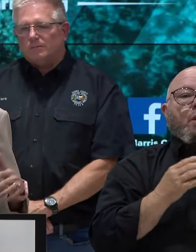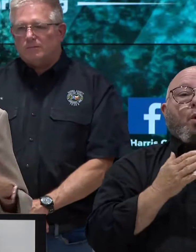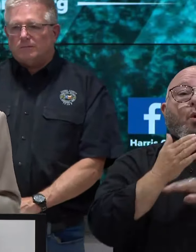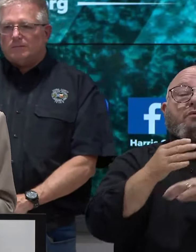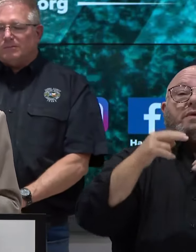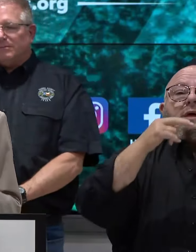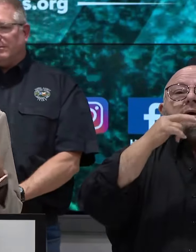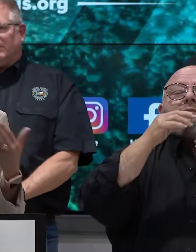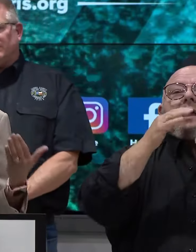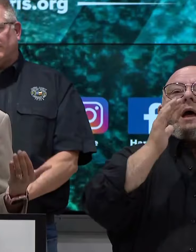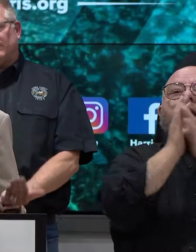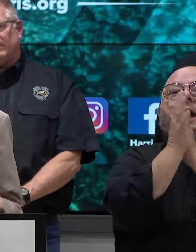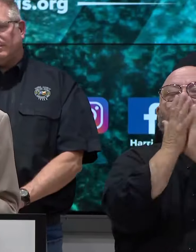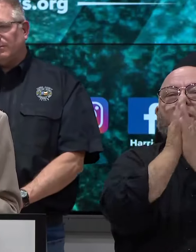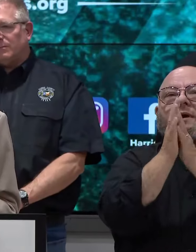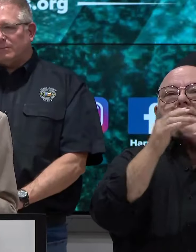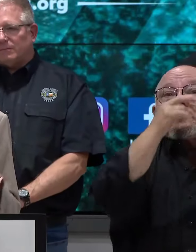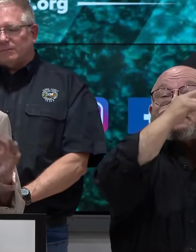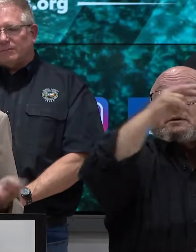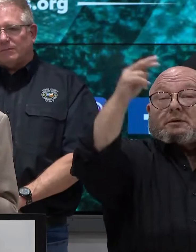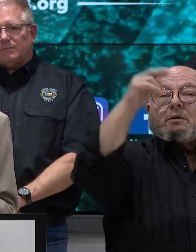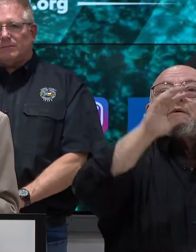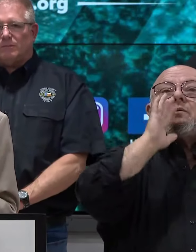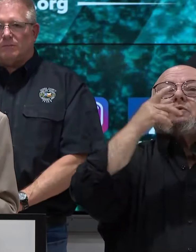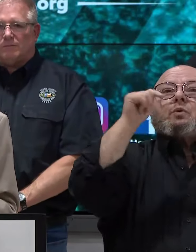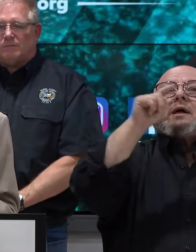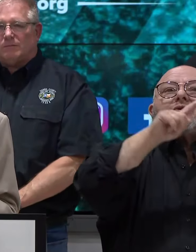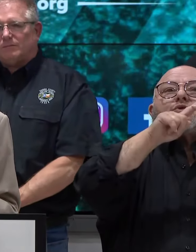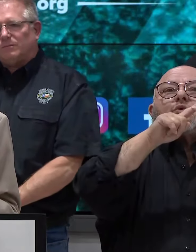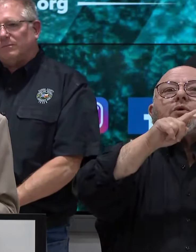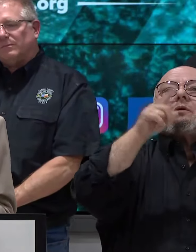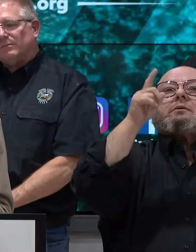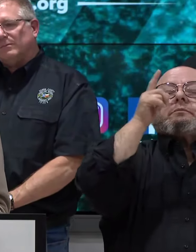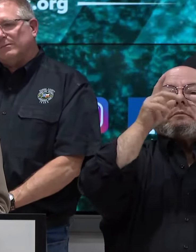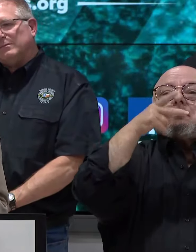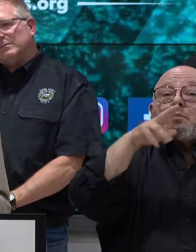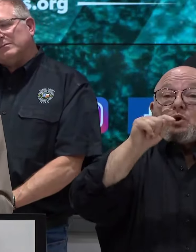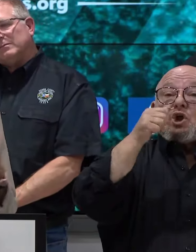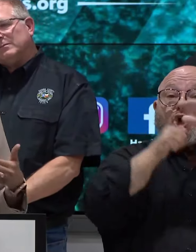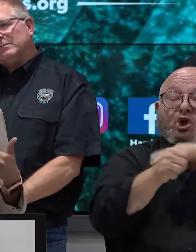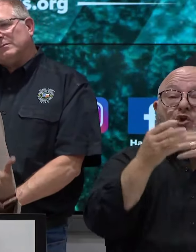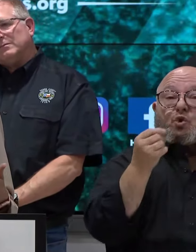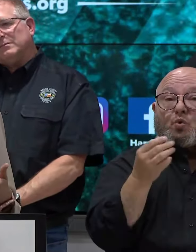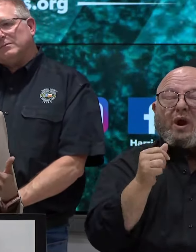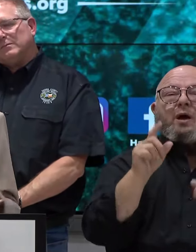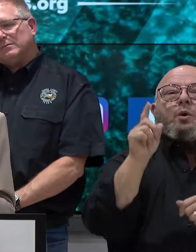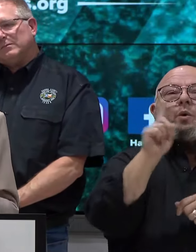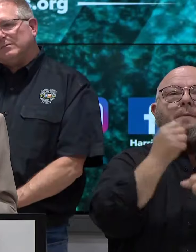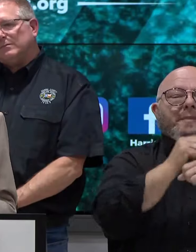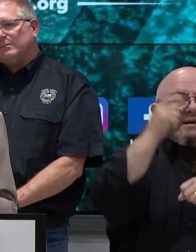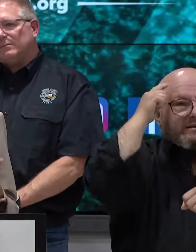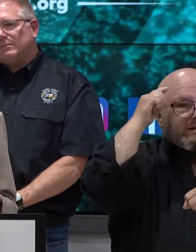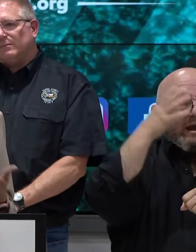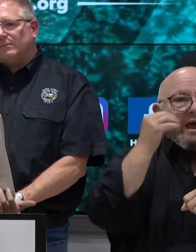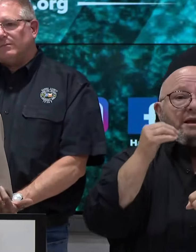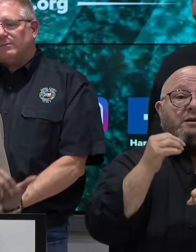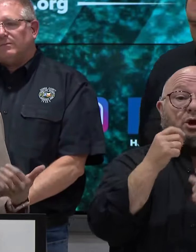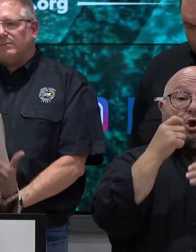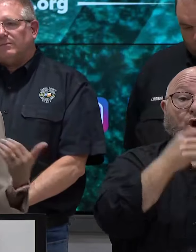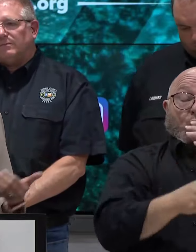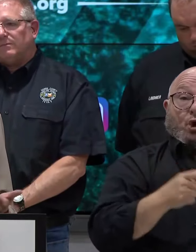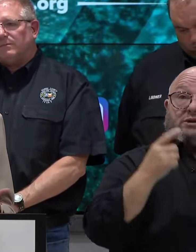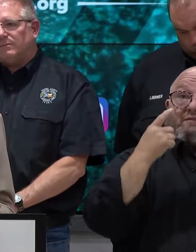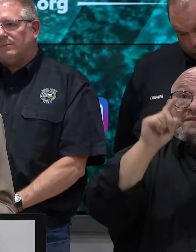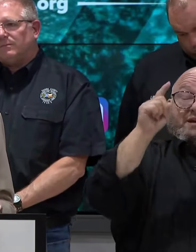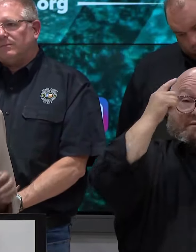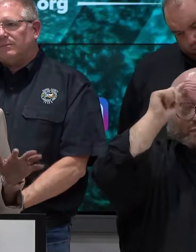highways, where we've got in the plan that we're going to try to underground those types of lines. So where it makes sense and where it's cost effective for